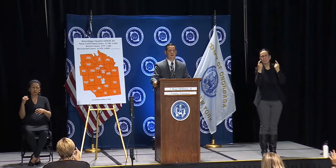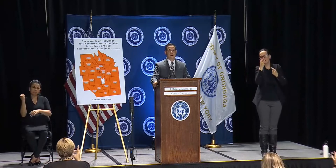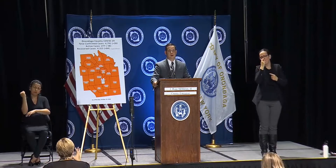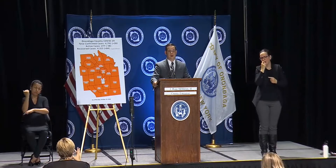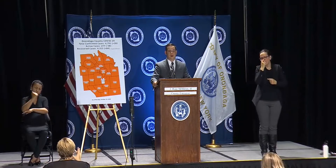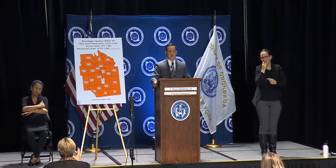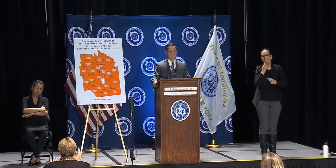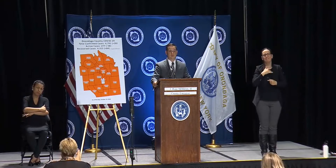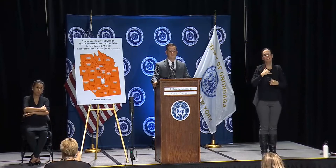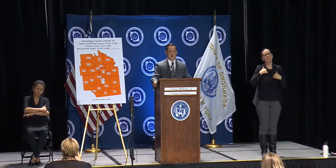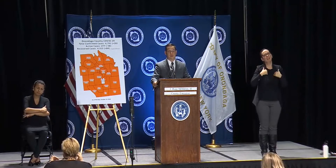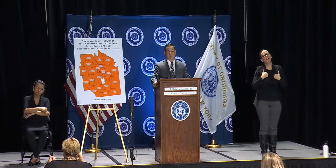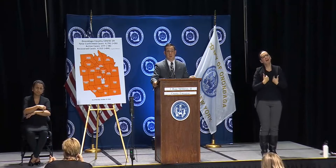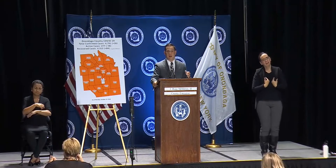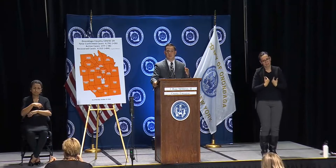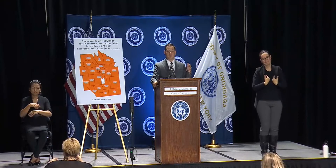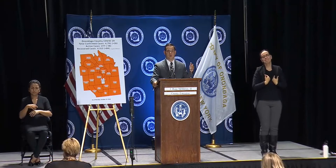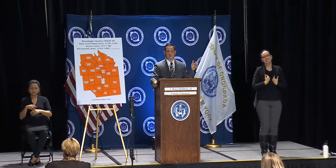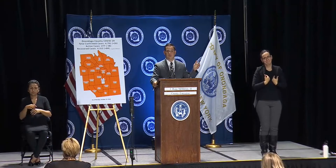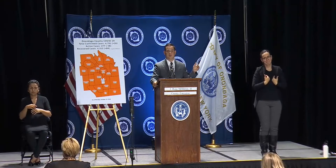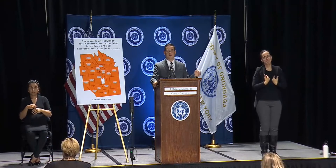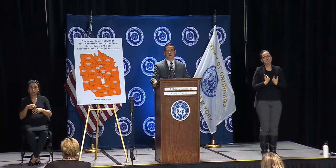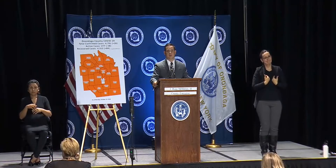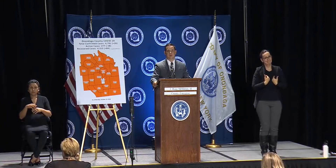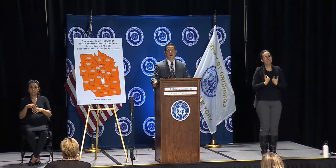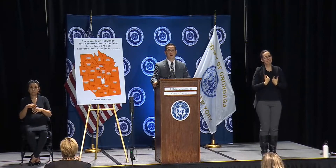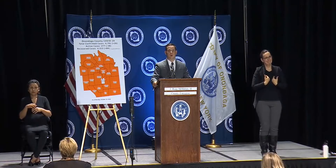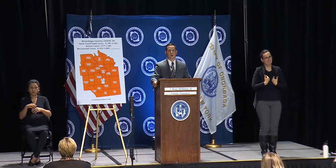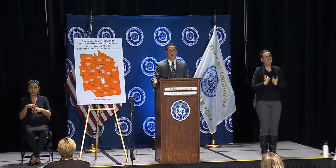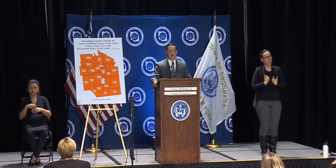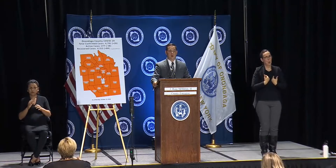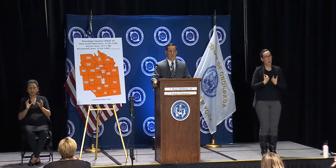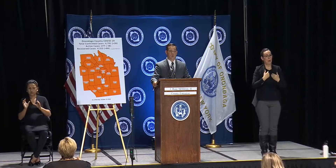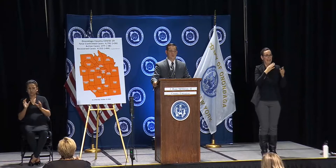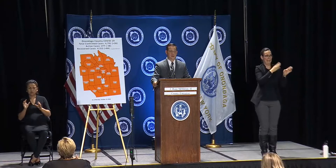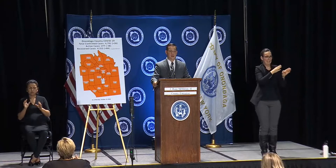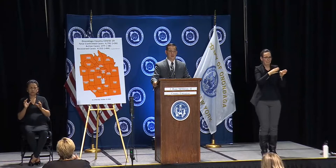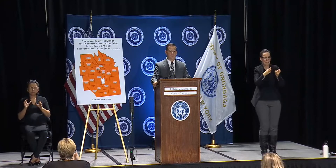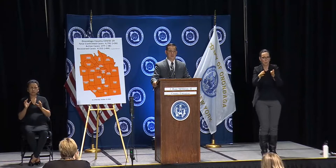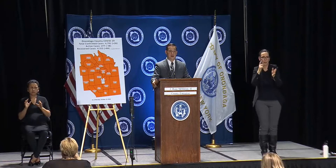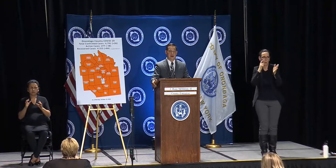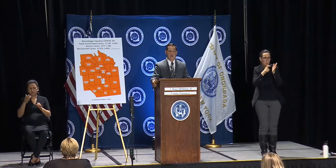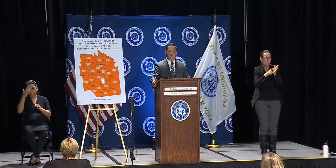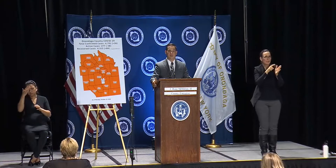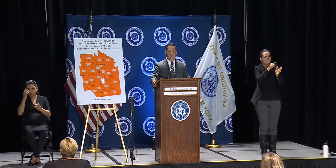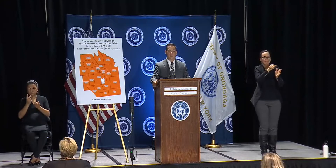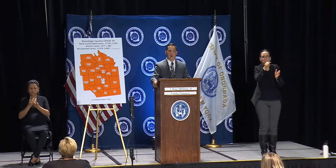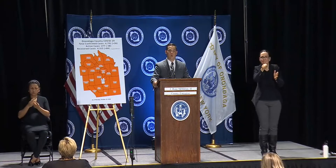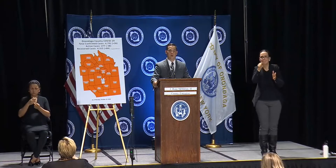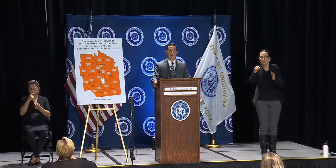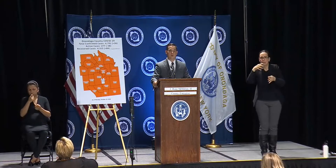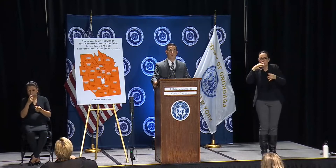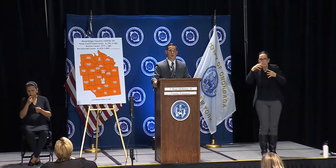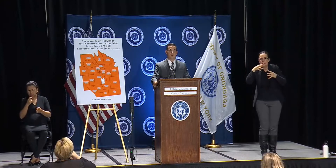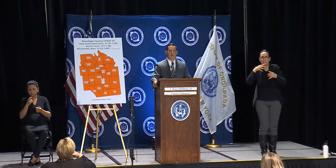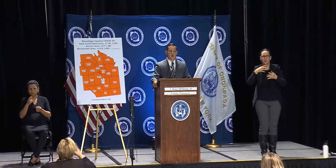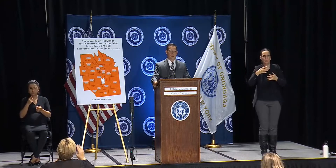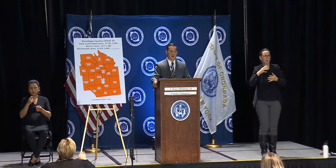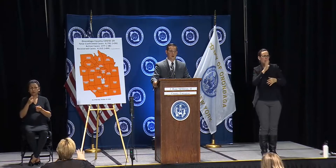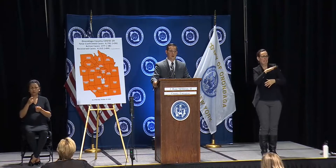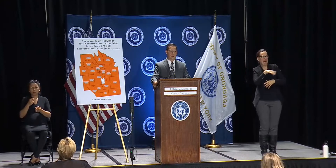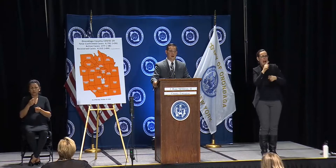deal. The virus impacts each one of us a little differently. So what we're saying is we can't have fatigue now. We need to